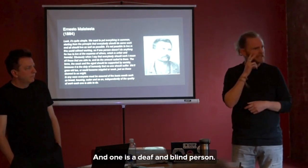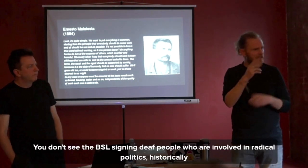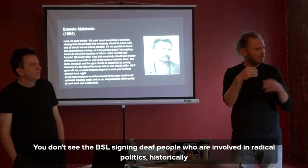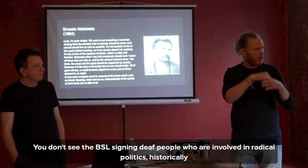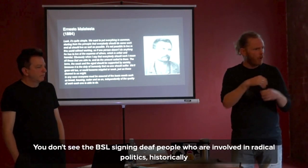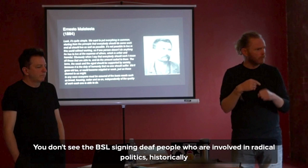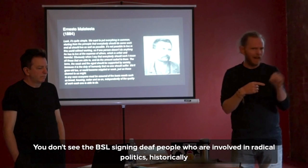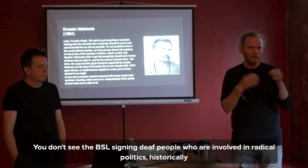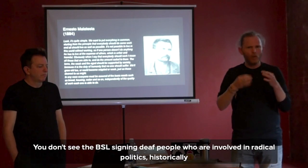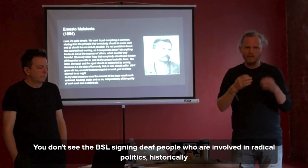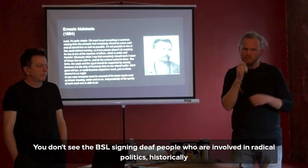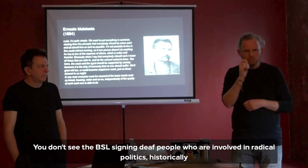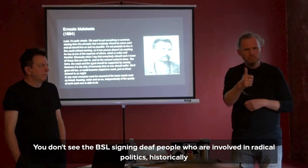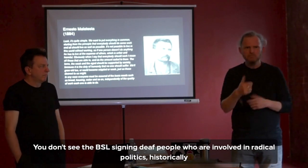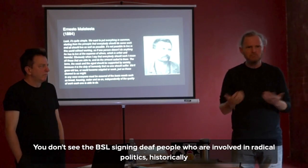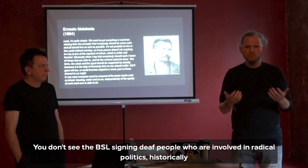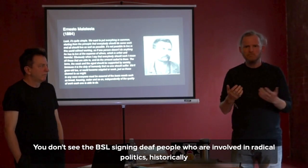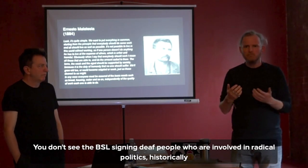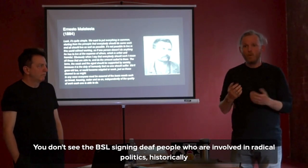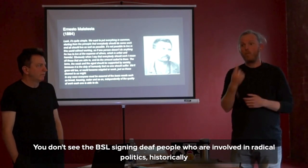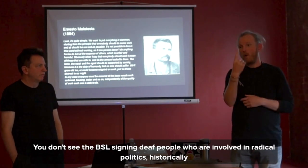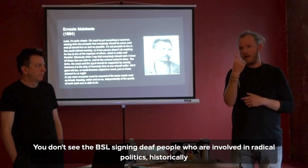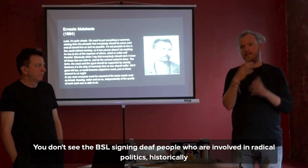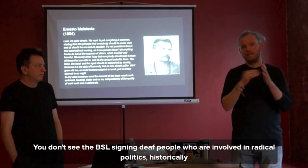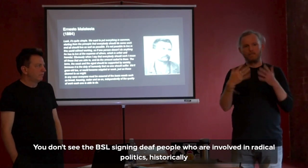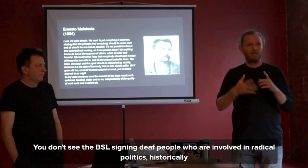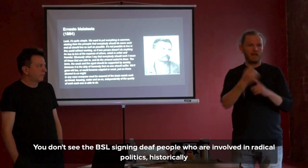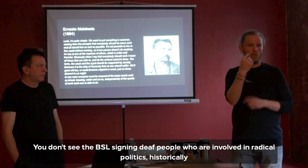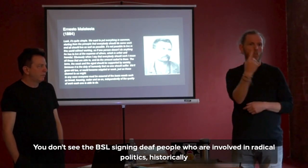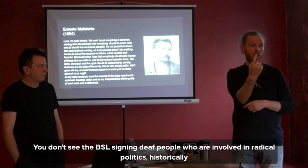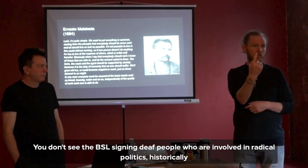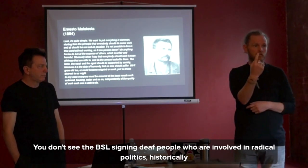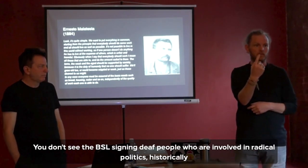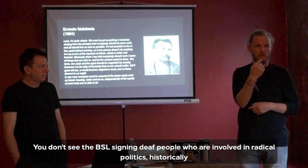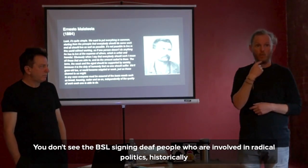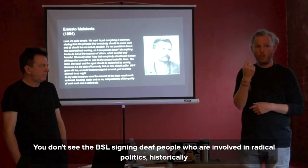person. You don't see the kind of